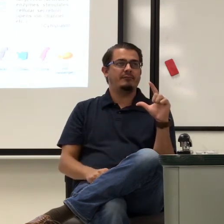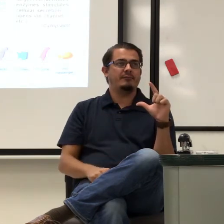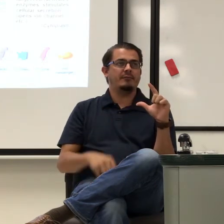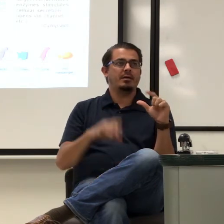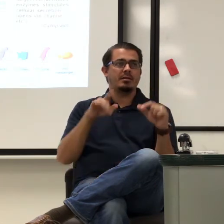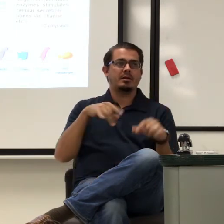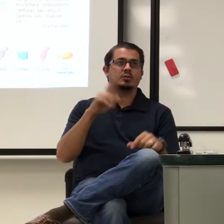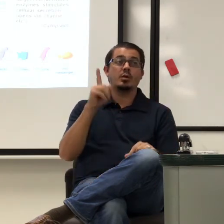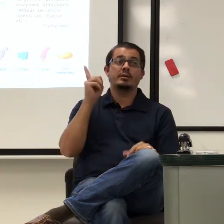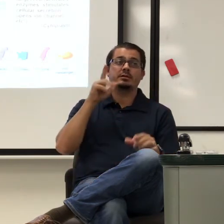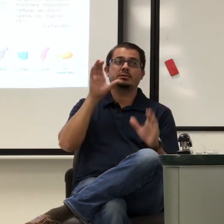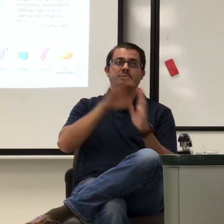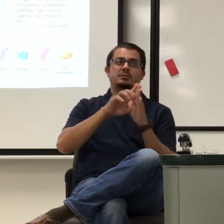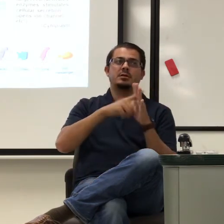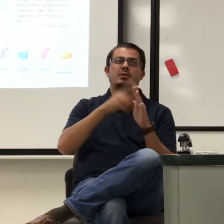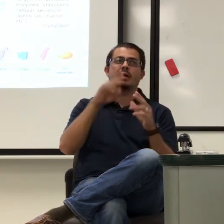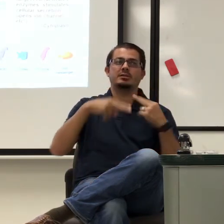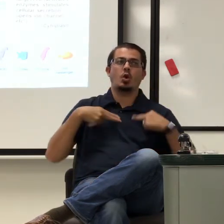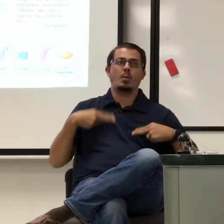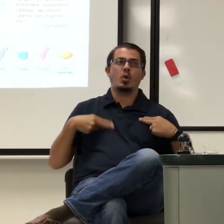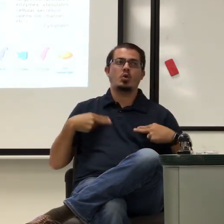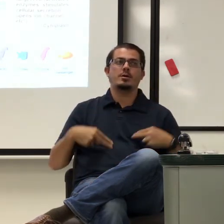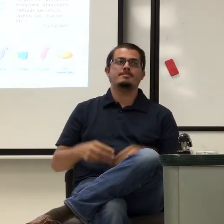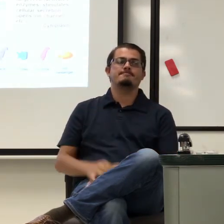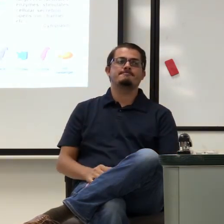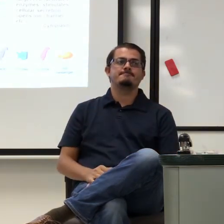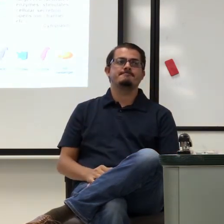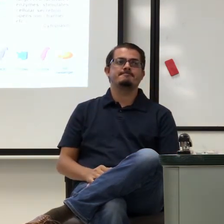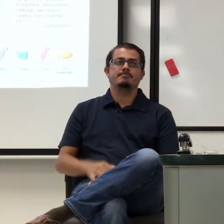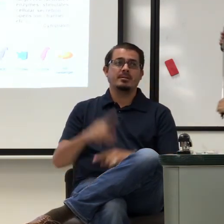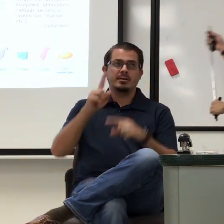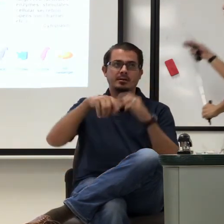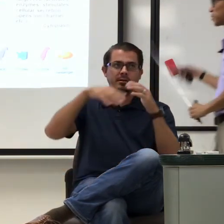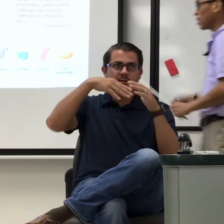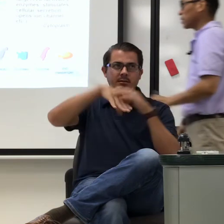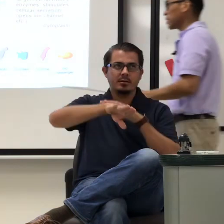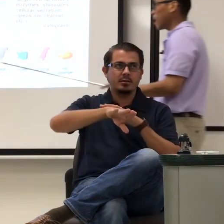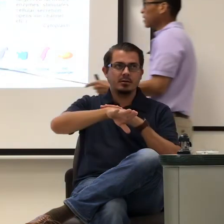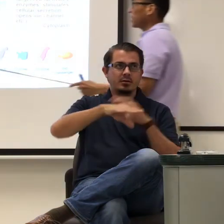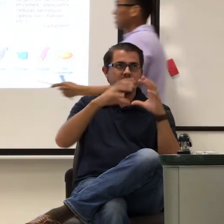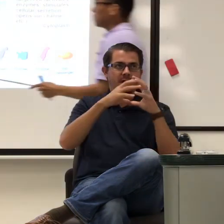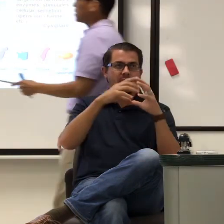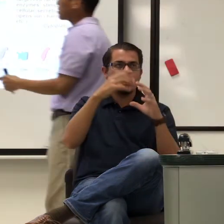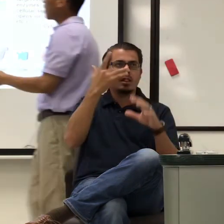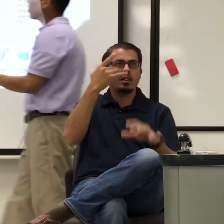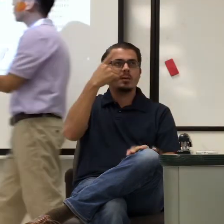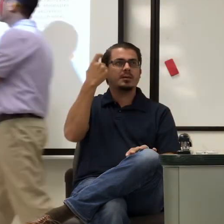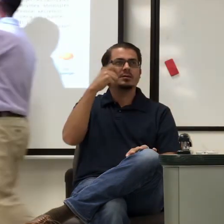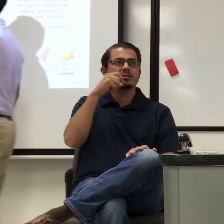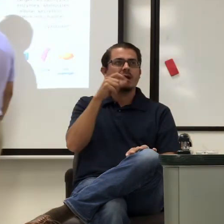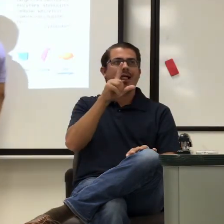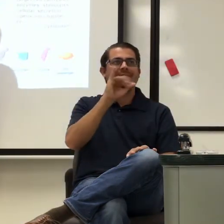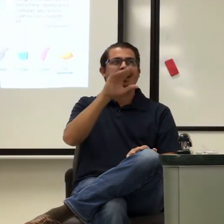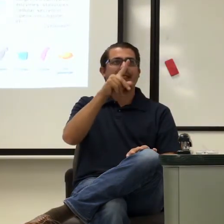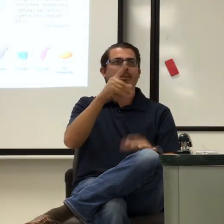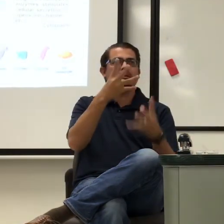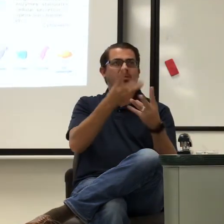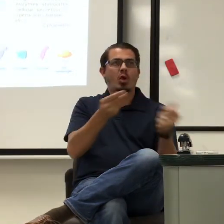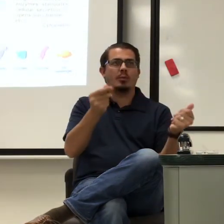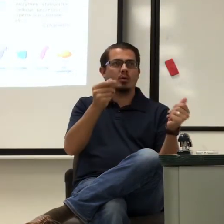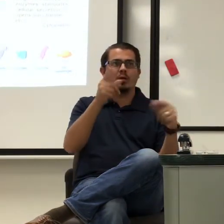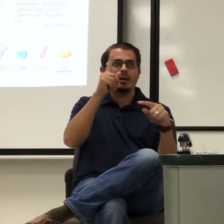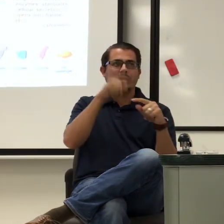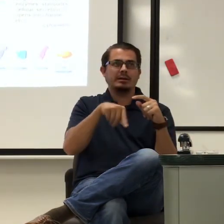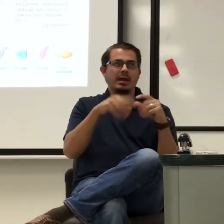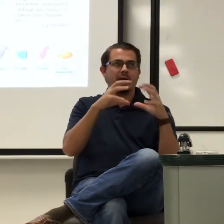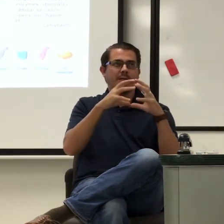begins. That's the hormone. Now, it can't enter the cell because it's not water soluble. It's not lipid soluble. It can't get past